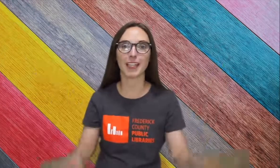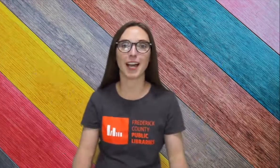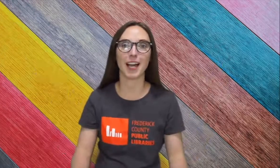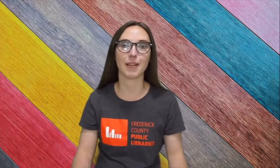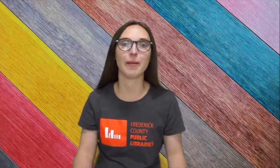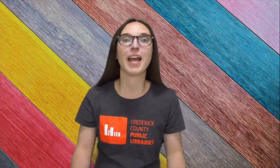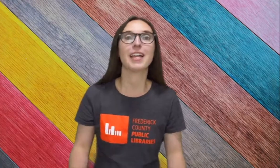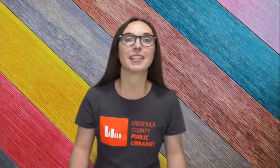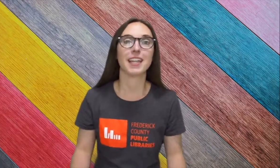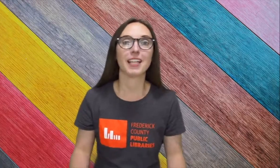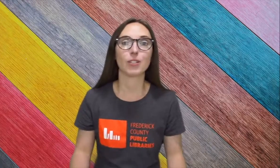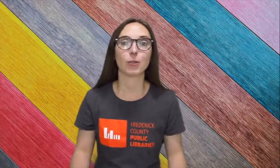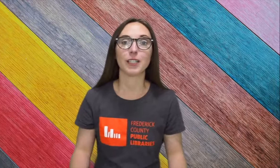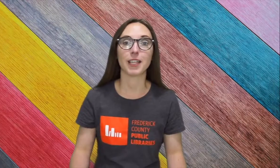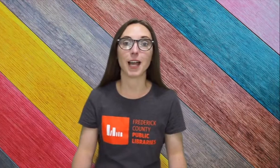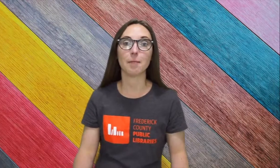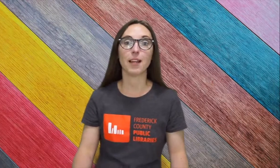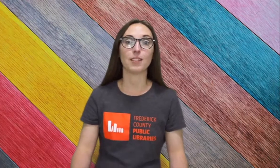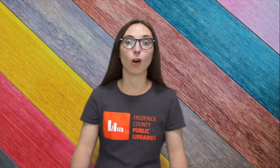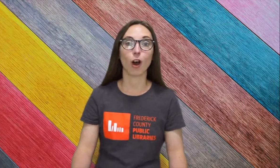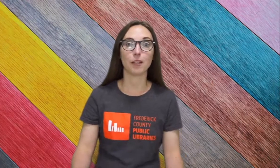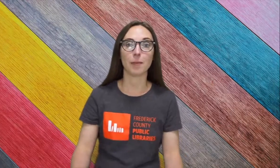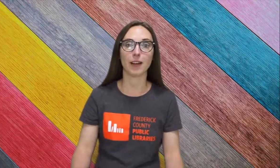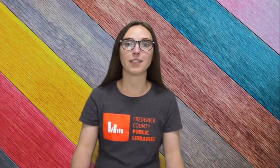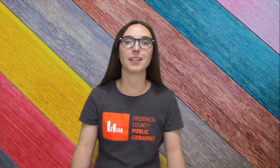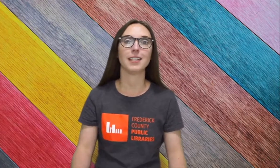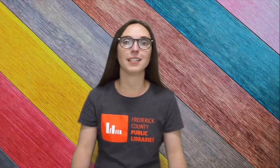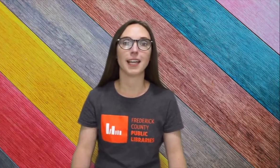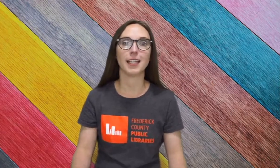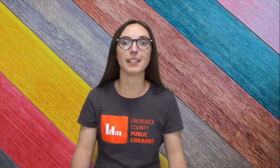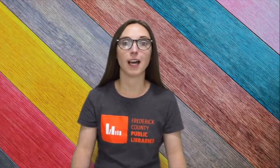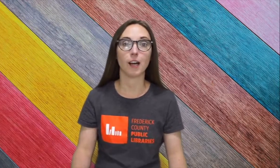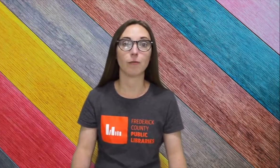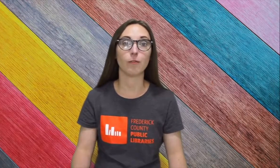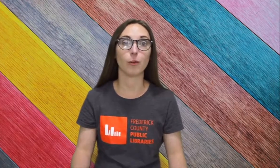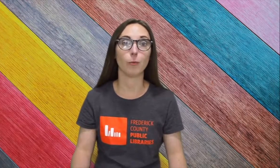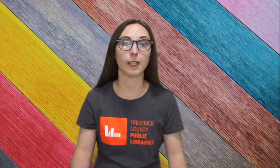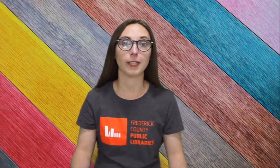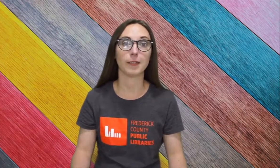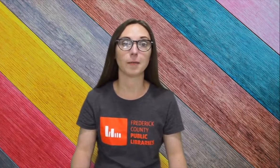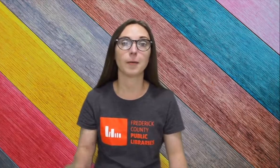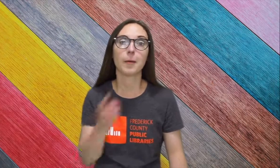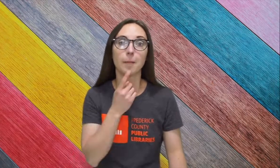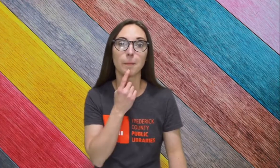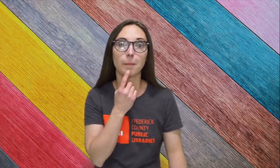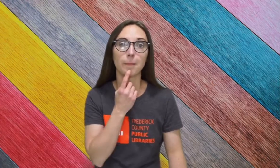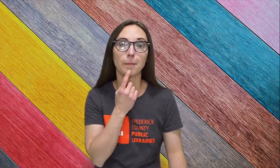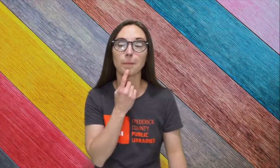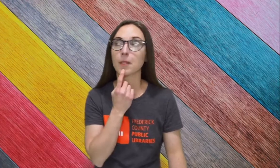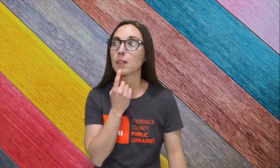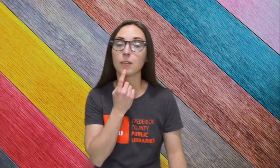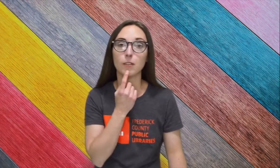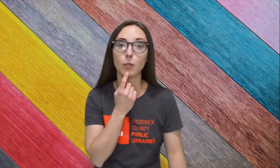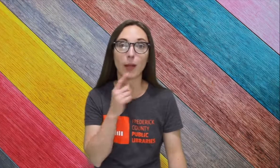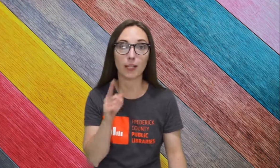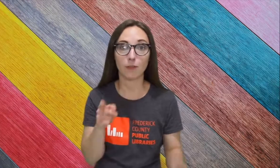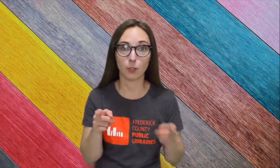Storytime. Today's story time is all about the days of the week. Do any of you